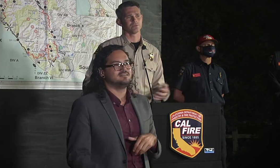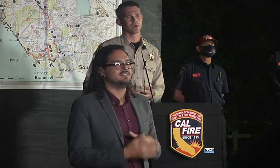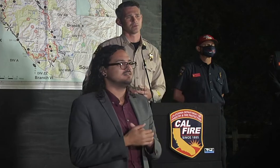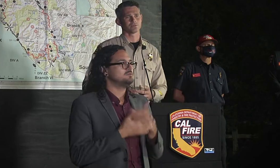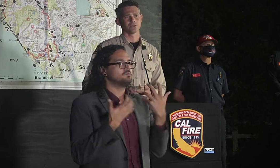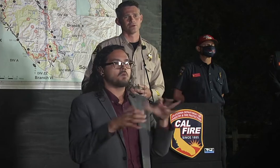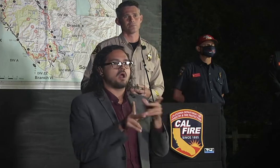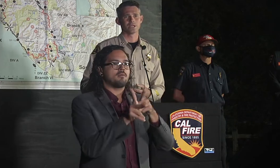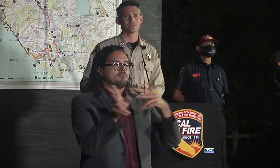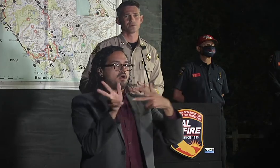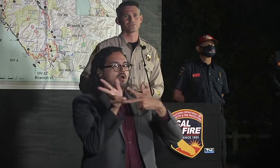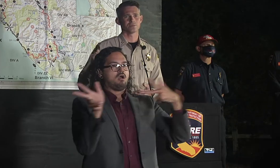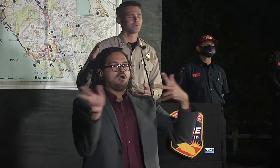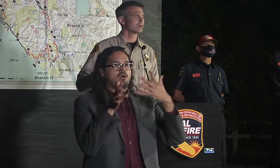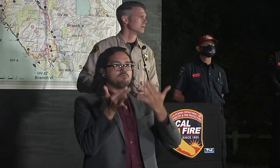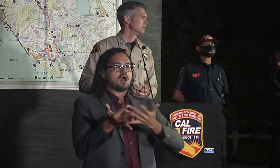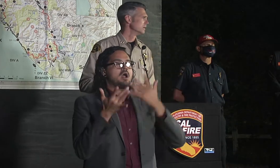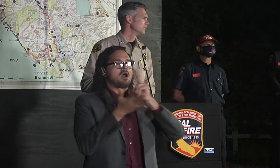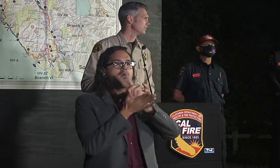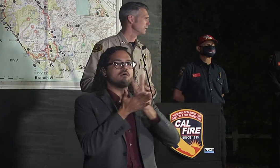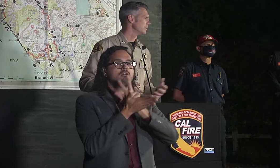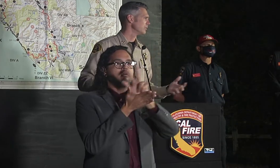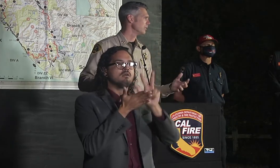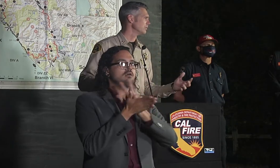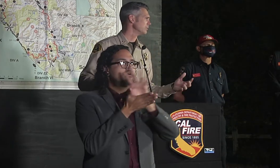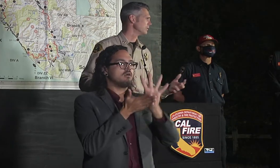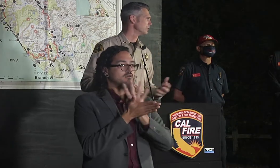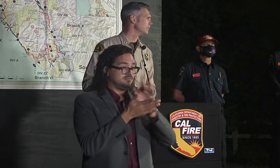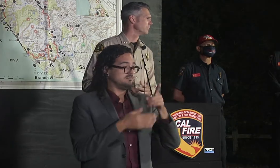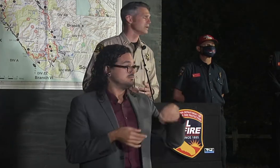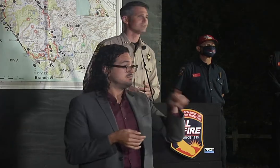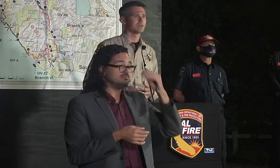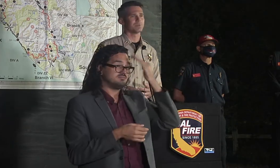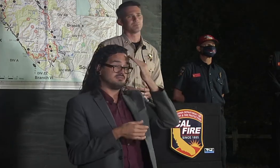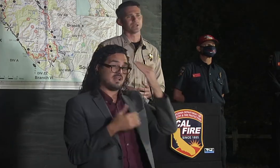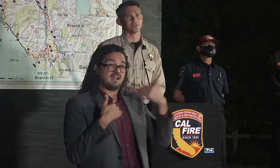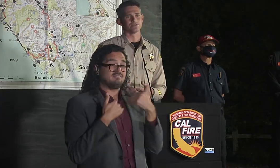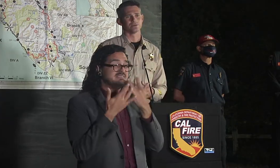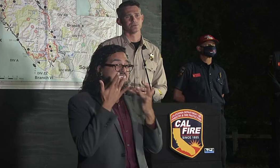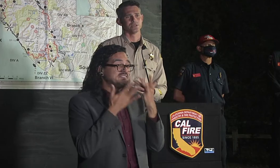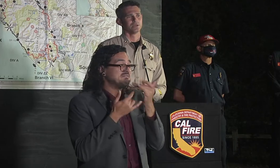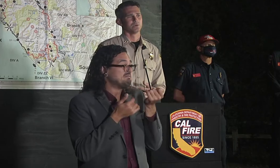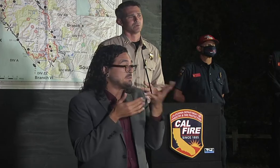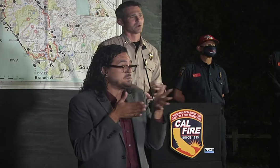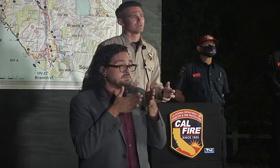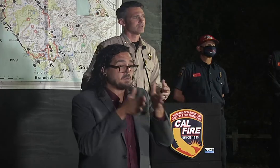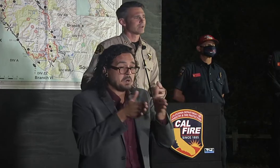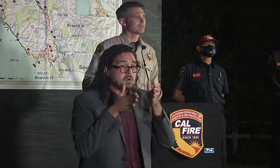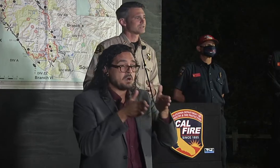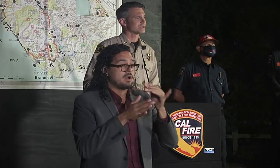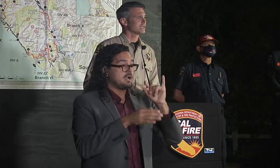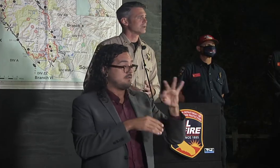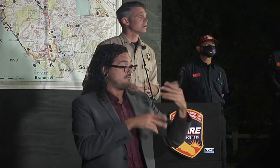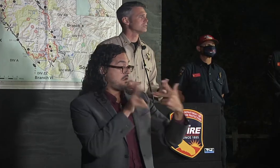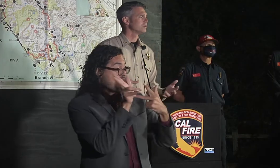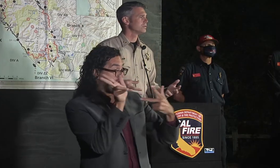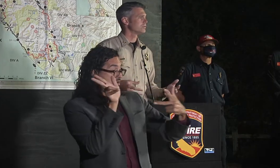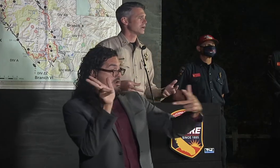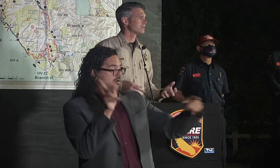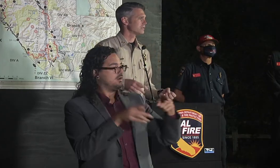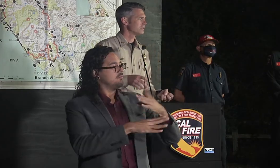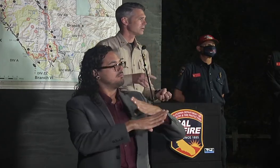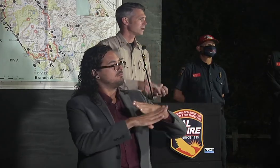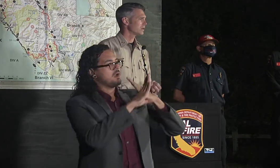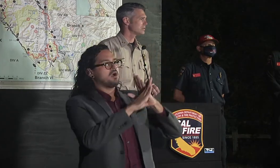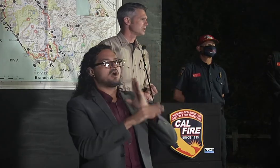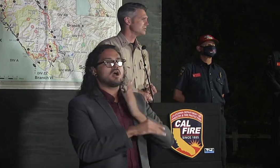traffic for 2 hours. You know, I mean, and especially up here, there's limited roads and limited ways to get people in. So we want to do that efficiently. And also, you've